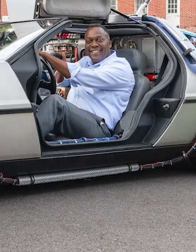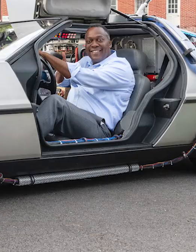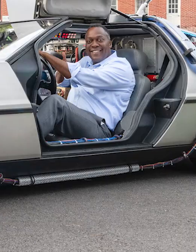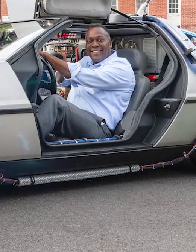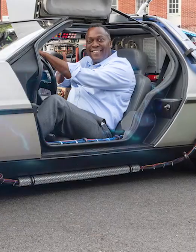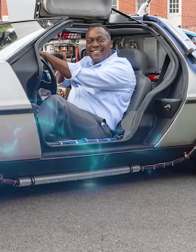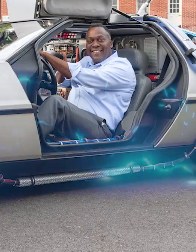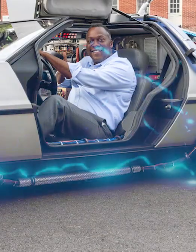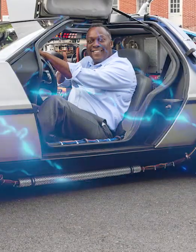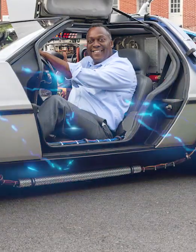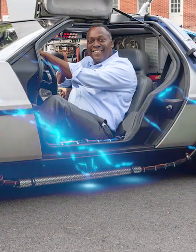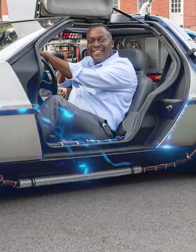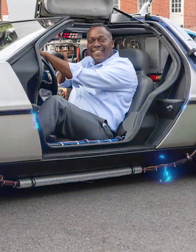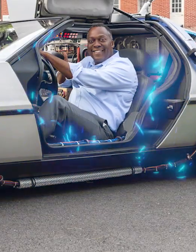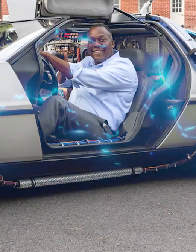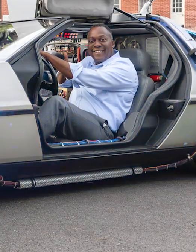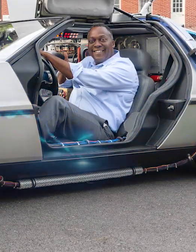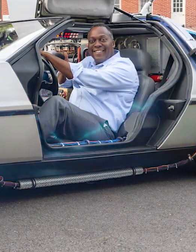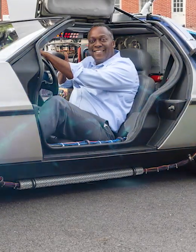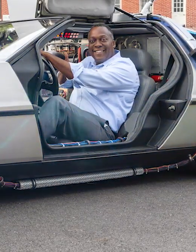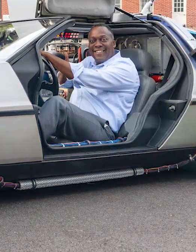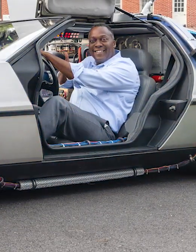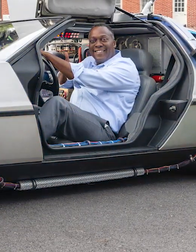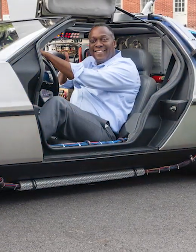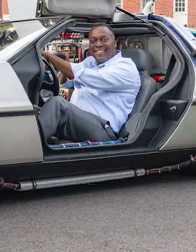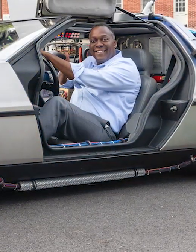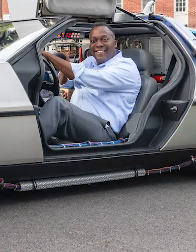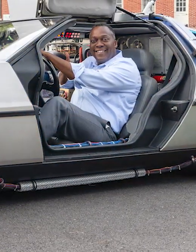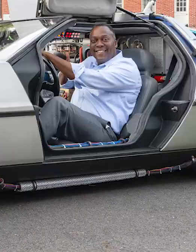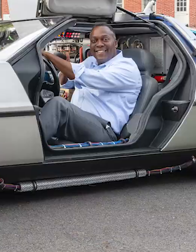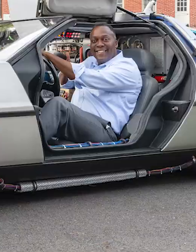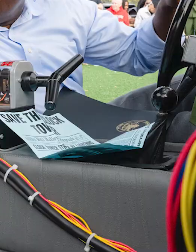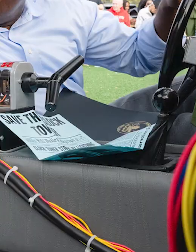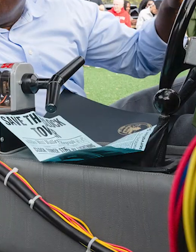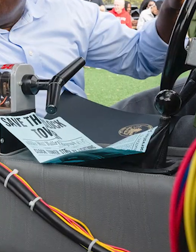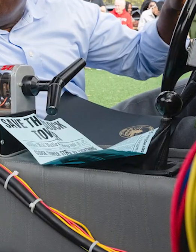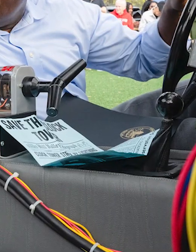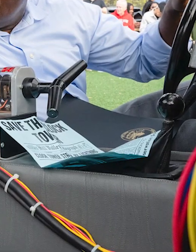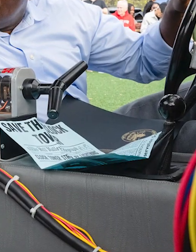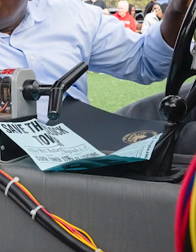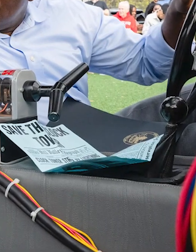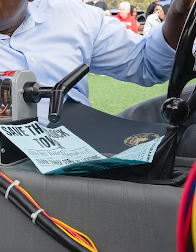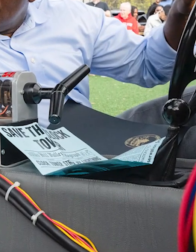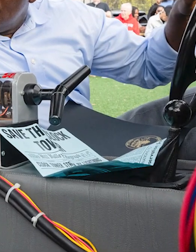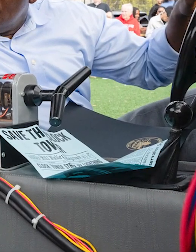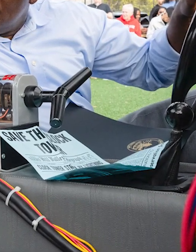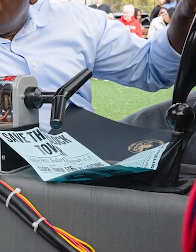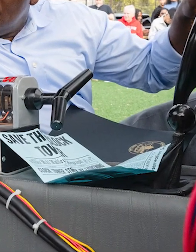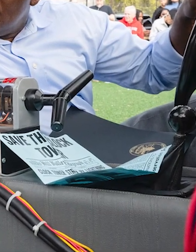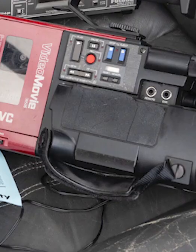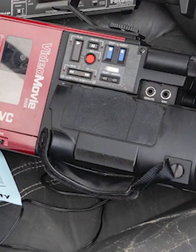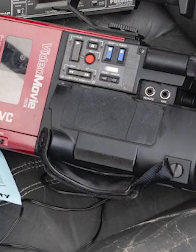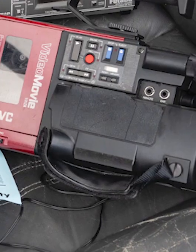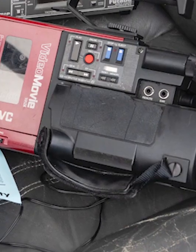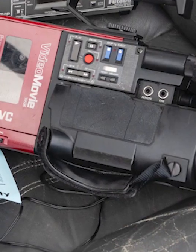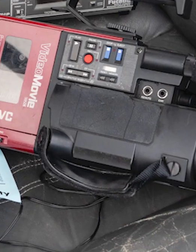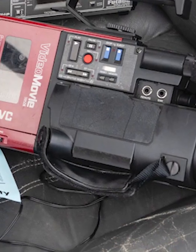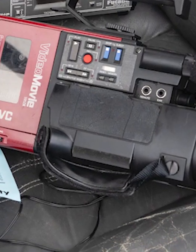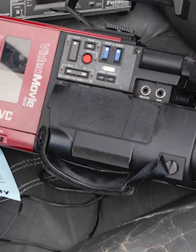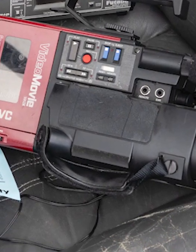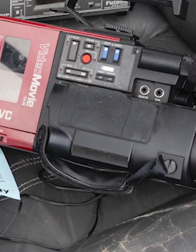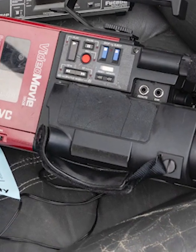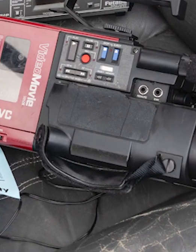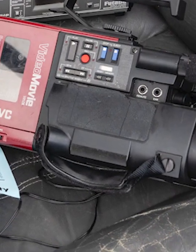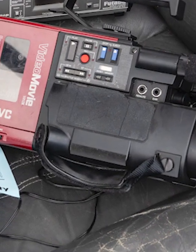And last fall, we decided that it would be a lot of fun to really capitalize on the whole Back to the Future, Save the Clock